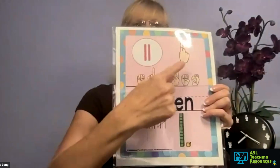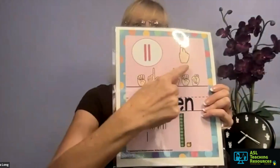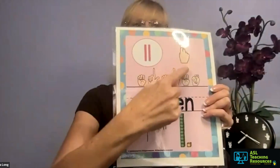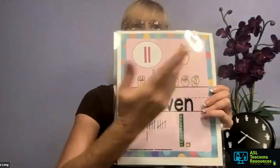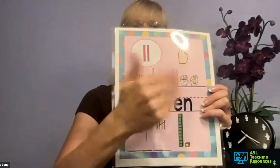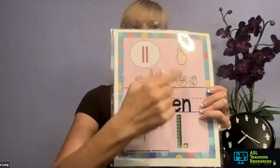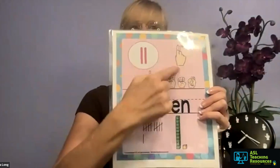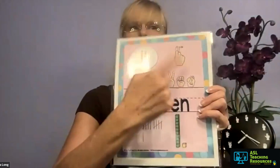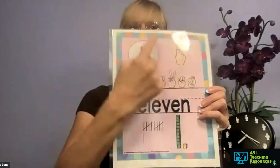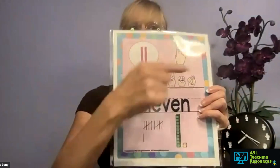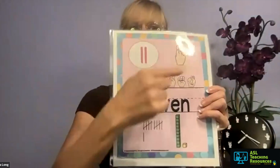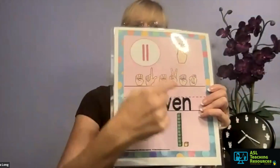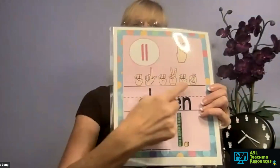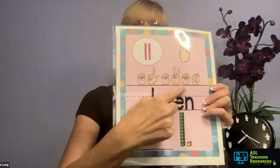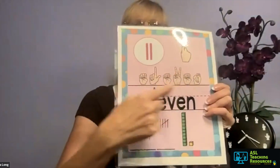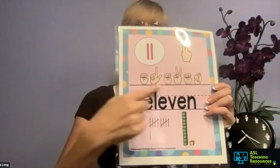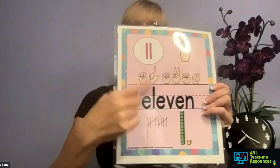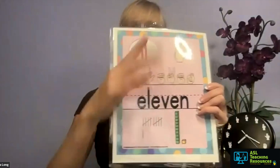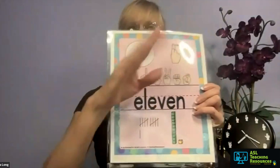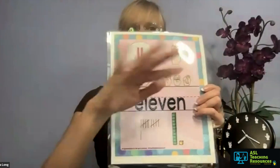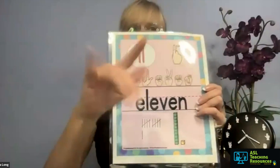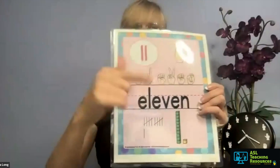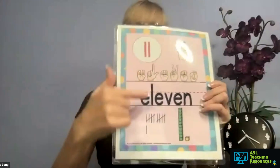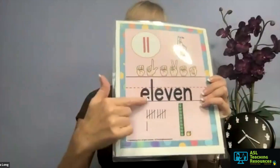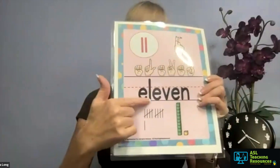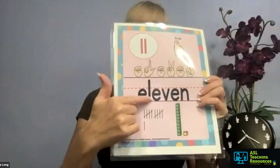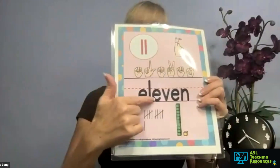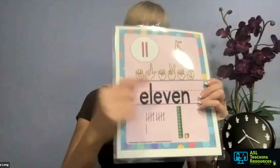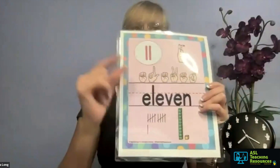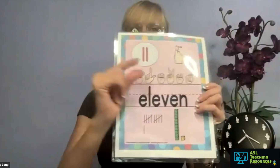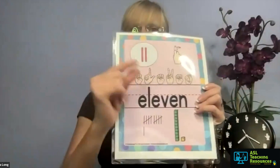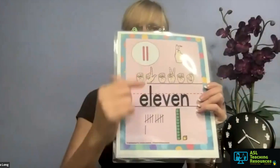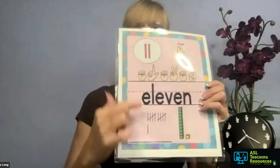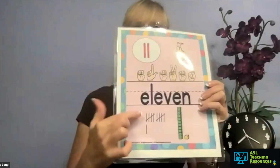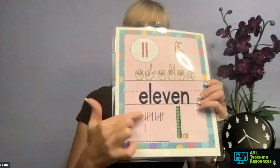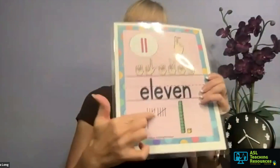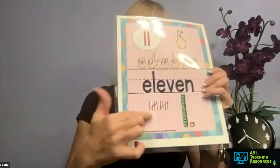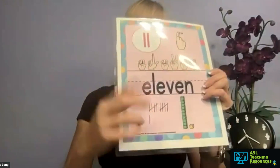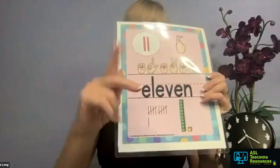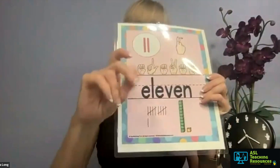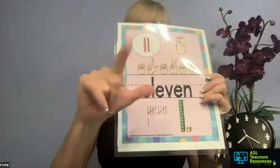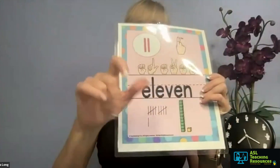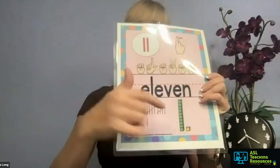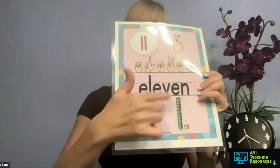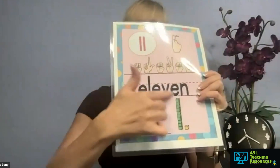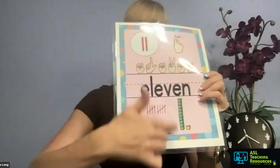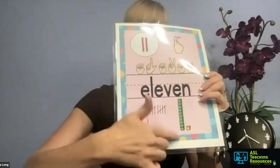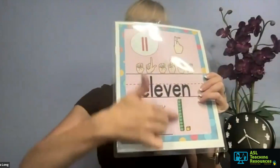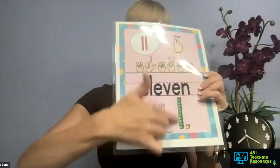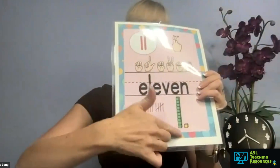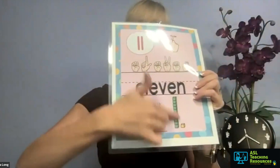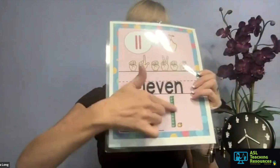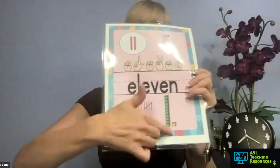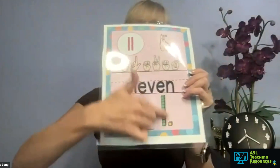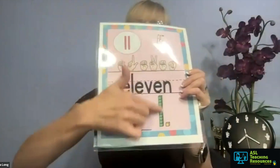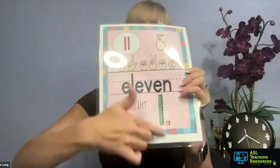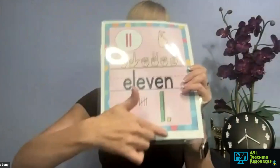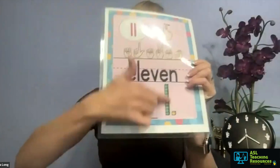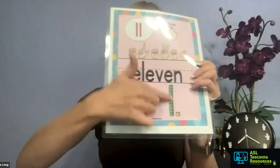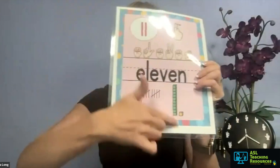can again see the sign, the finger spelling, and the word, and the tallies, and then our cubes